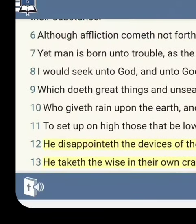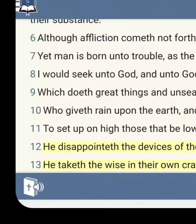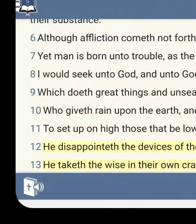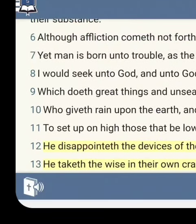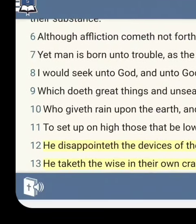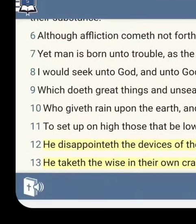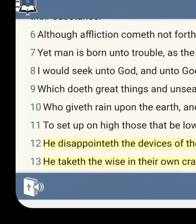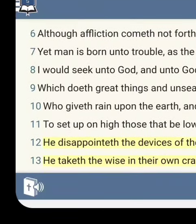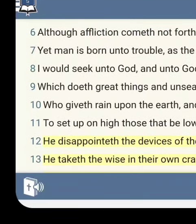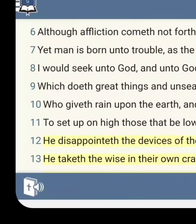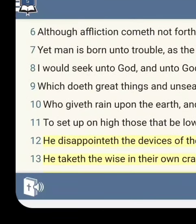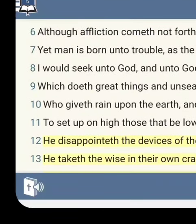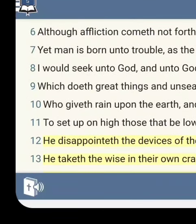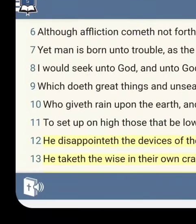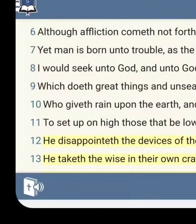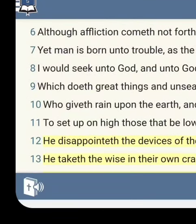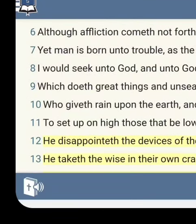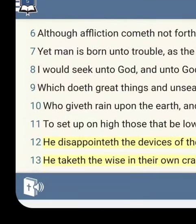it.